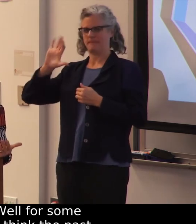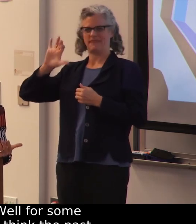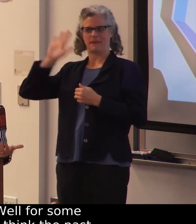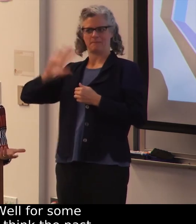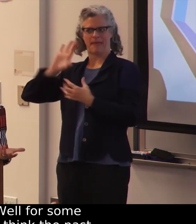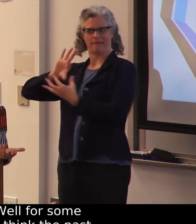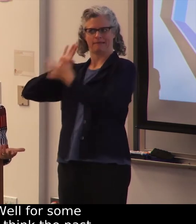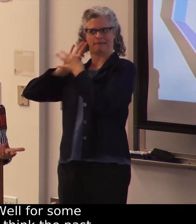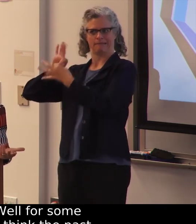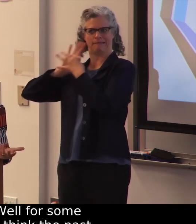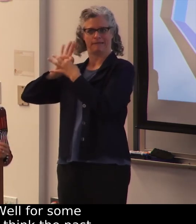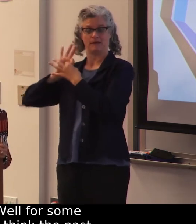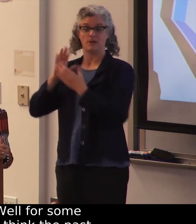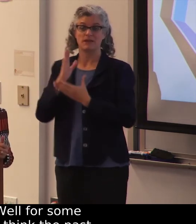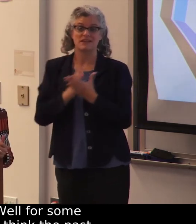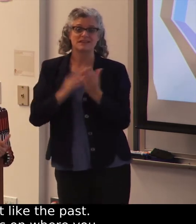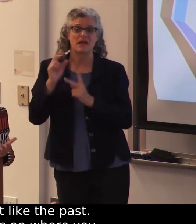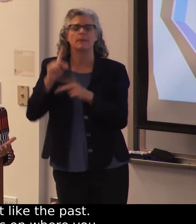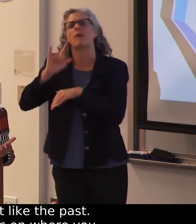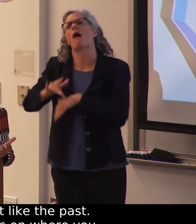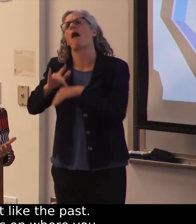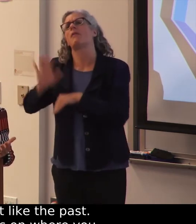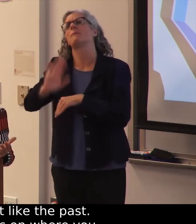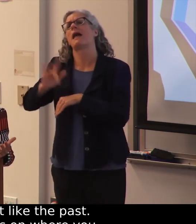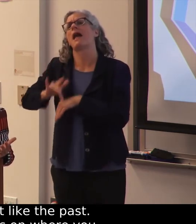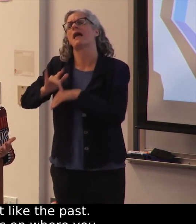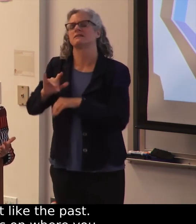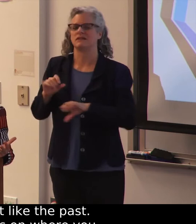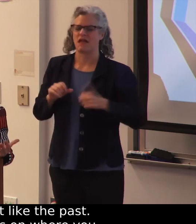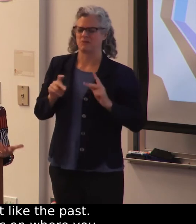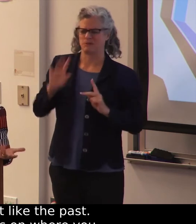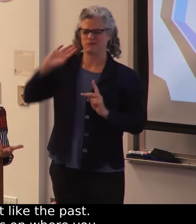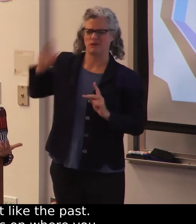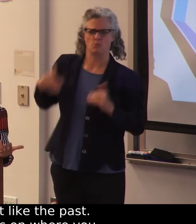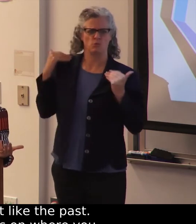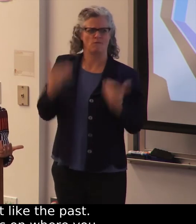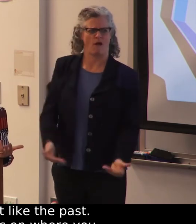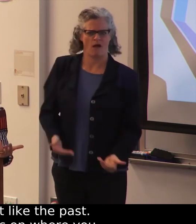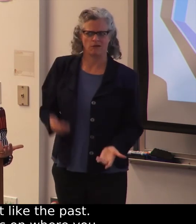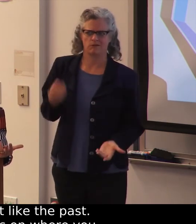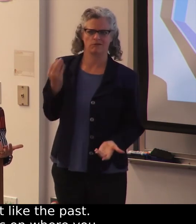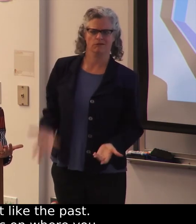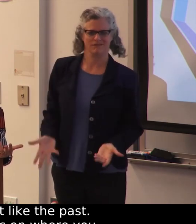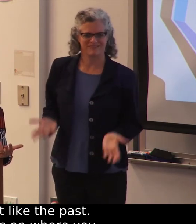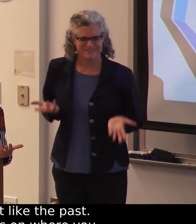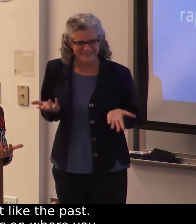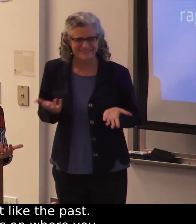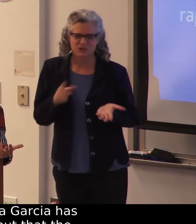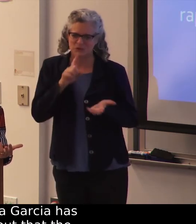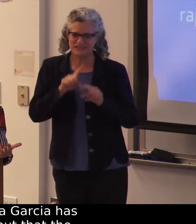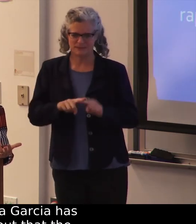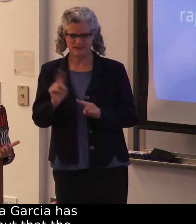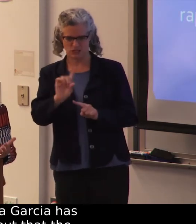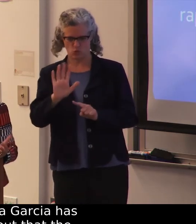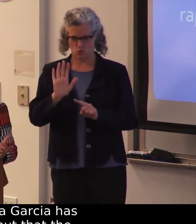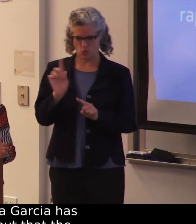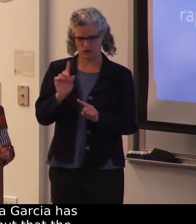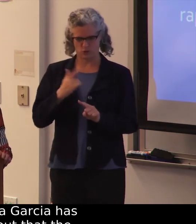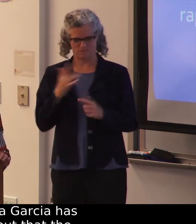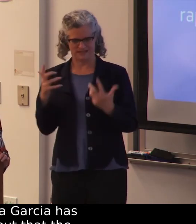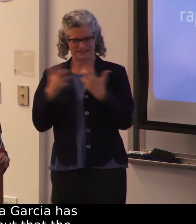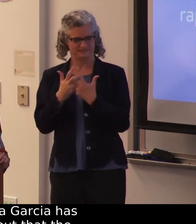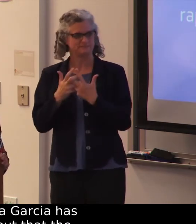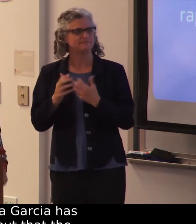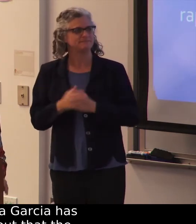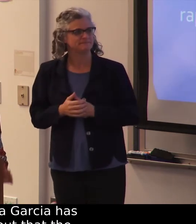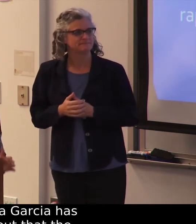people, they think the past is really great. Other people don't like the past, right? And so it depends on where you are in all of this. So Ofelia Garcia has